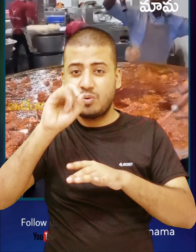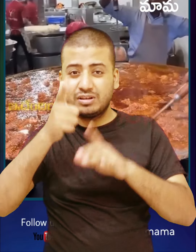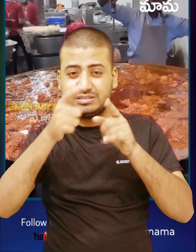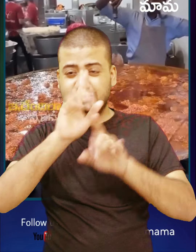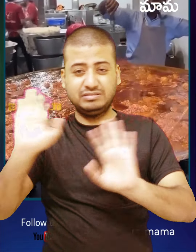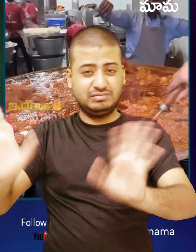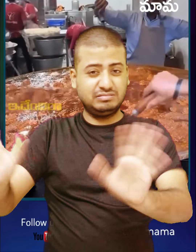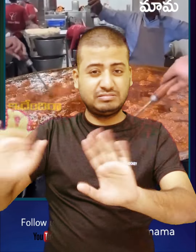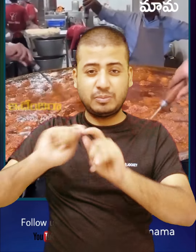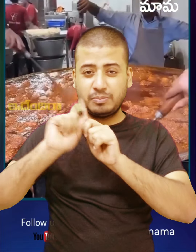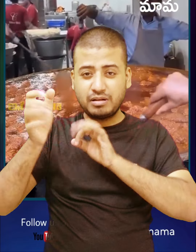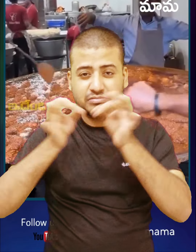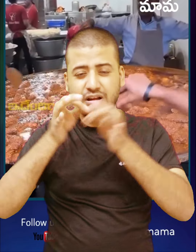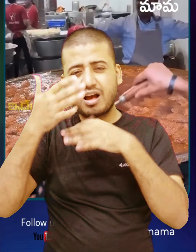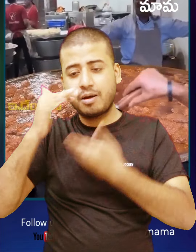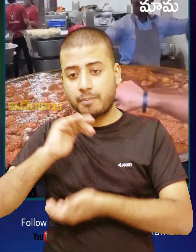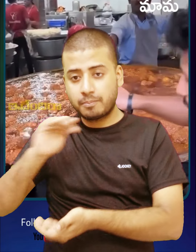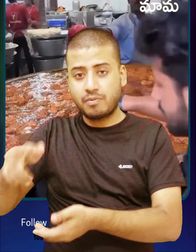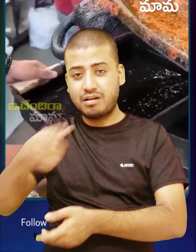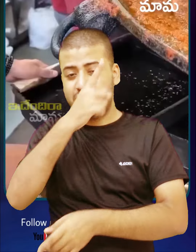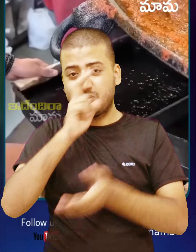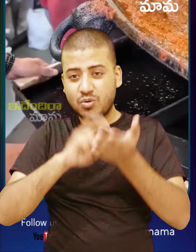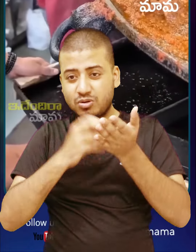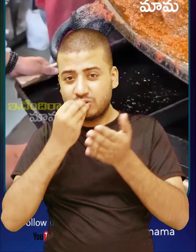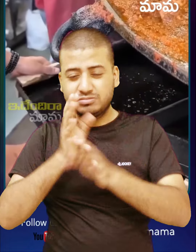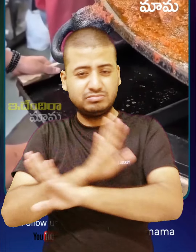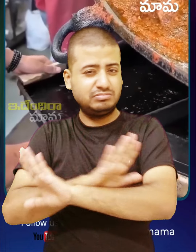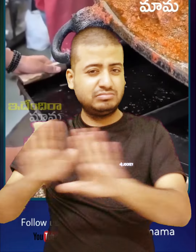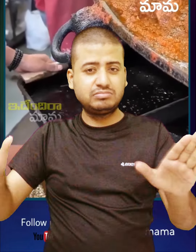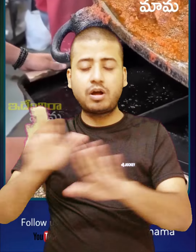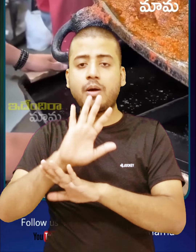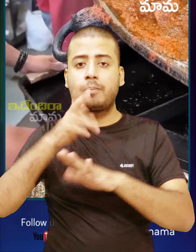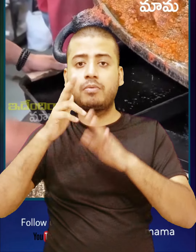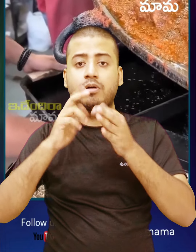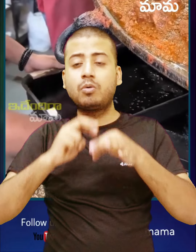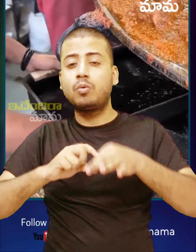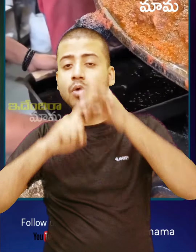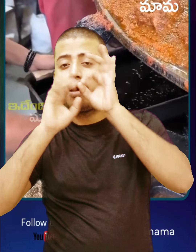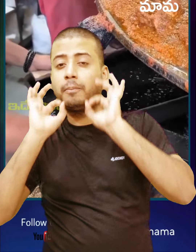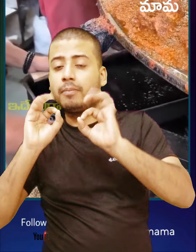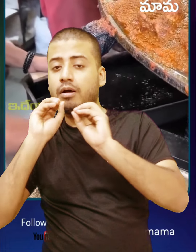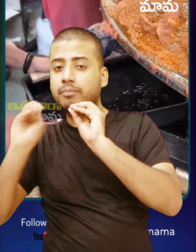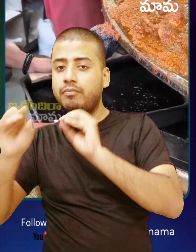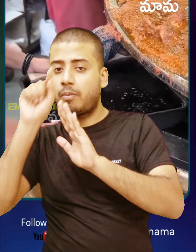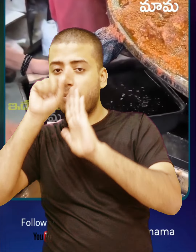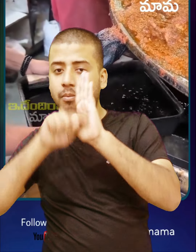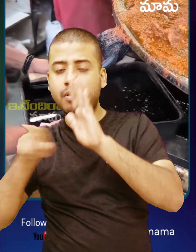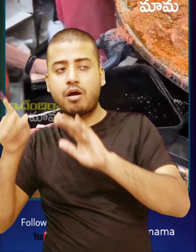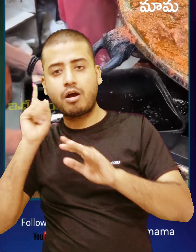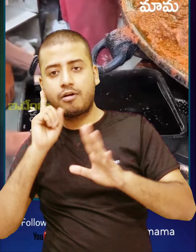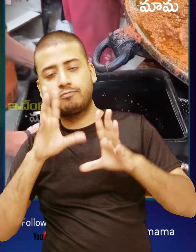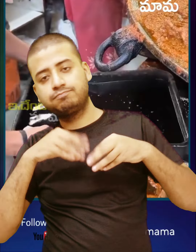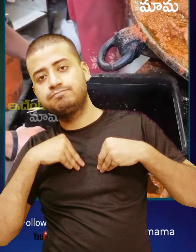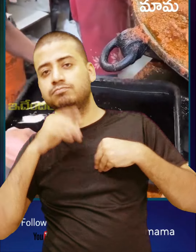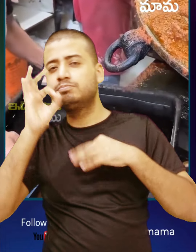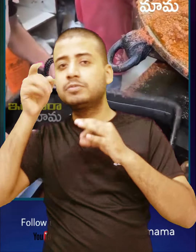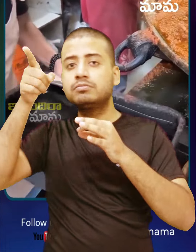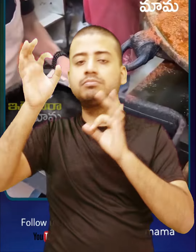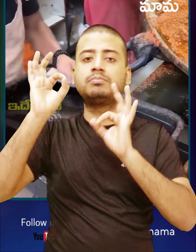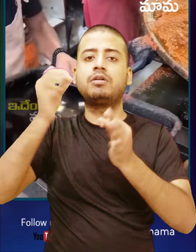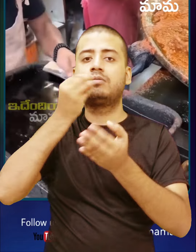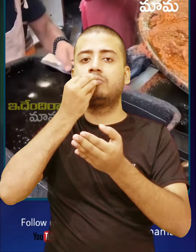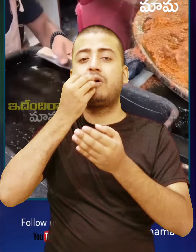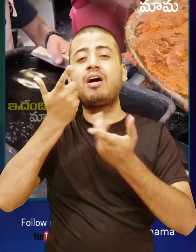and quality of the food, as well as the cleanliness of the dining area. Look for restaurants that offer authentic dishes and